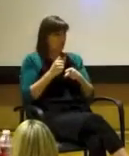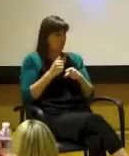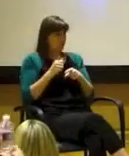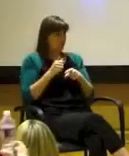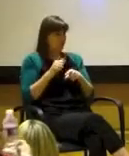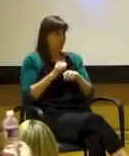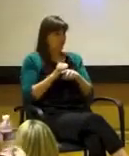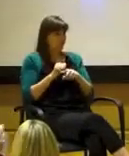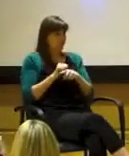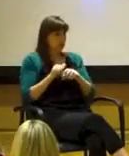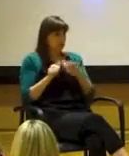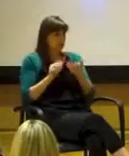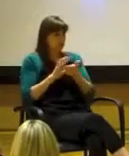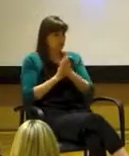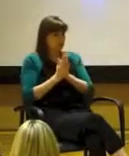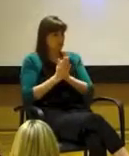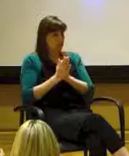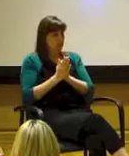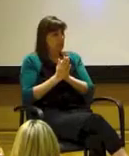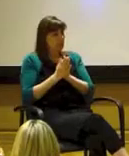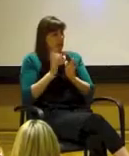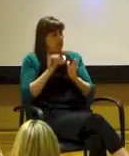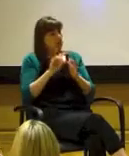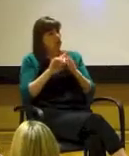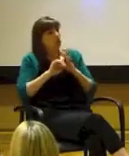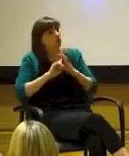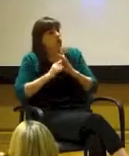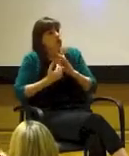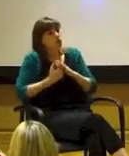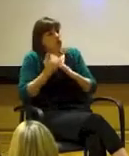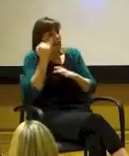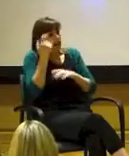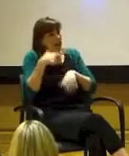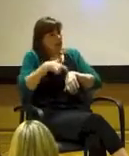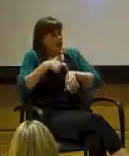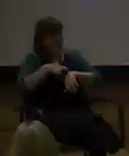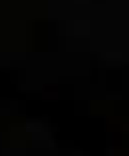perhaps. It was just becoming an idea that we started doing. So